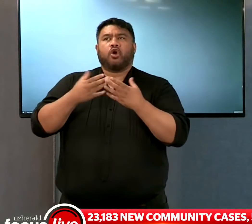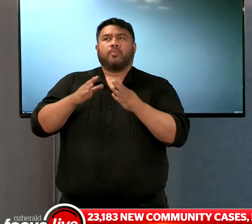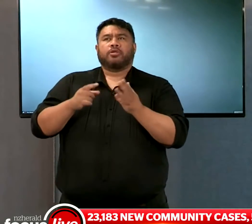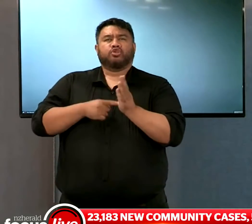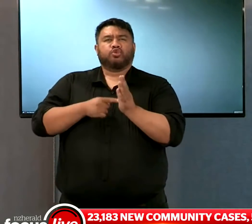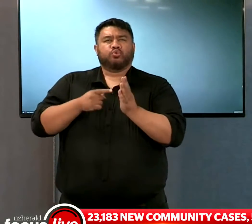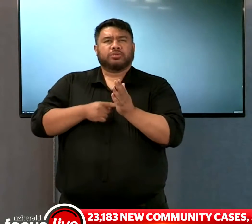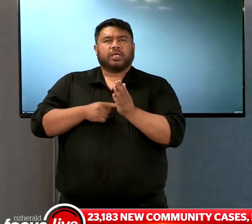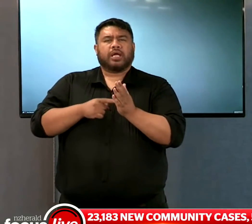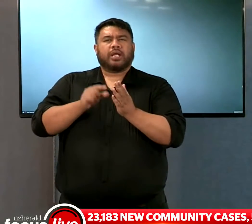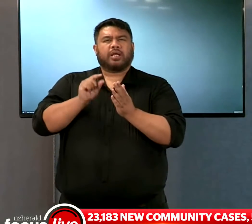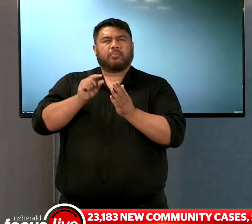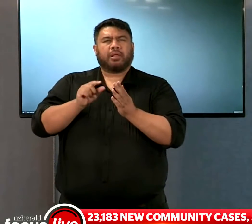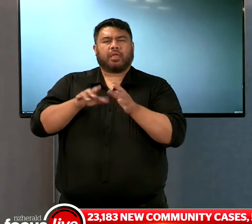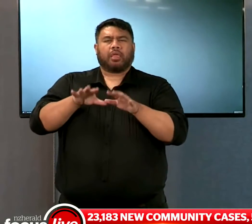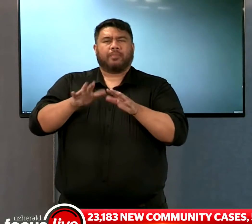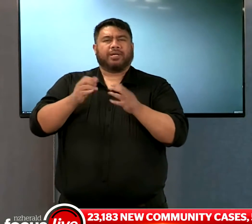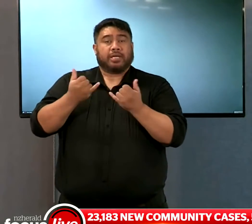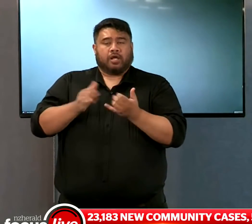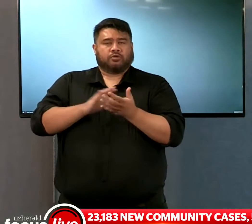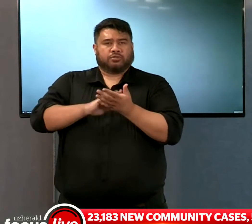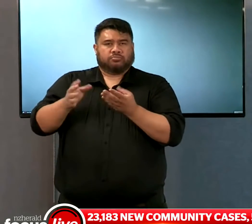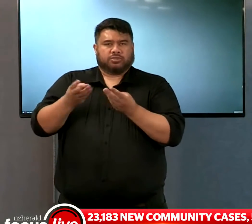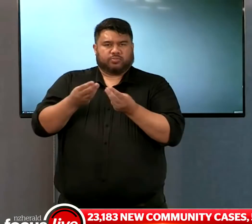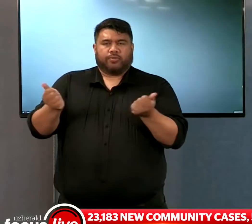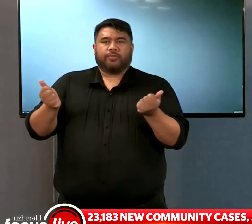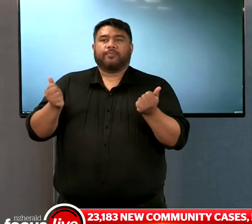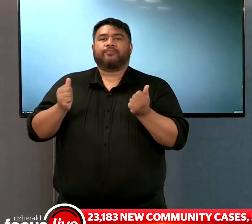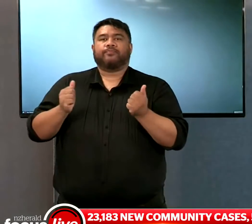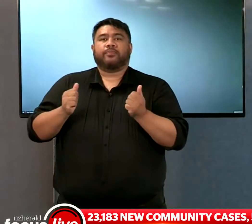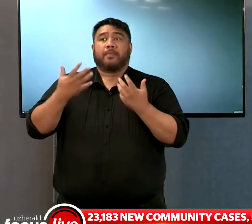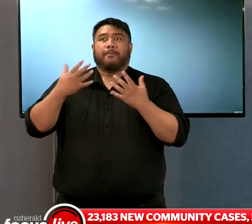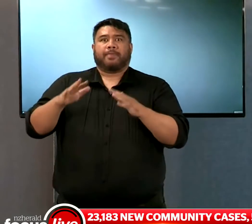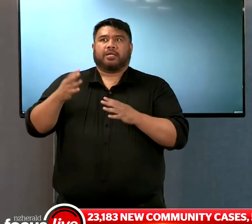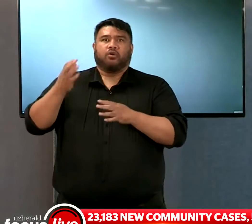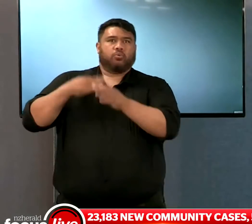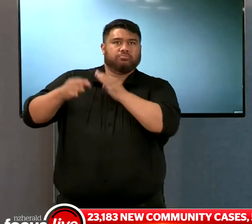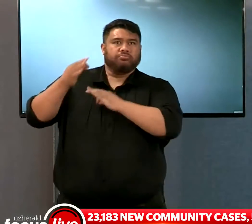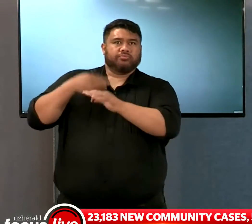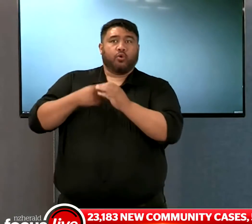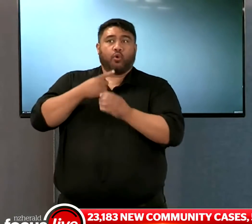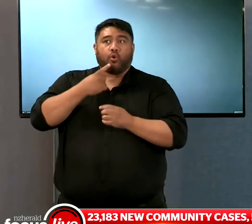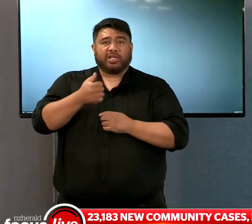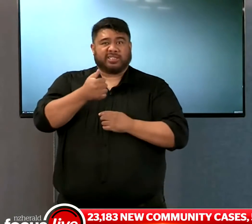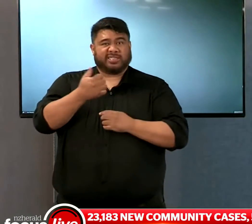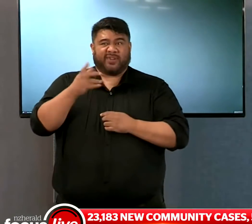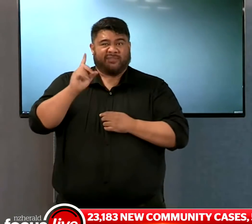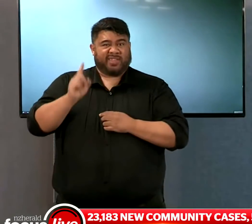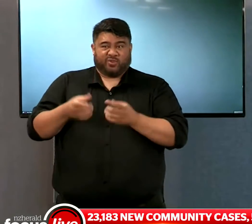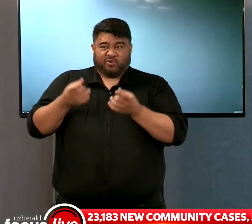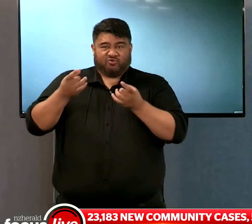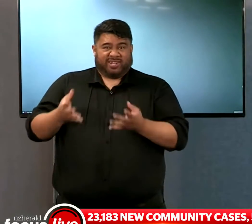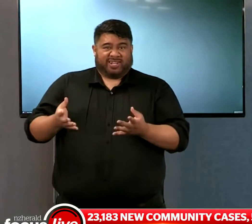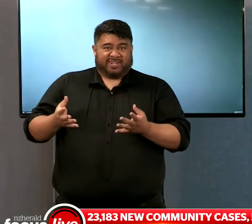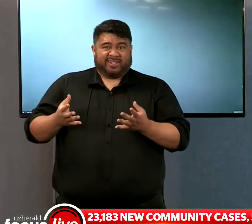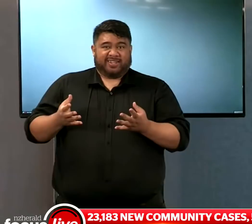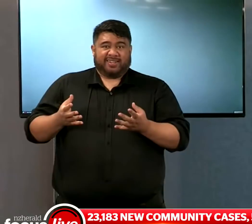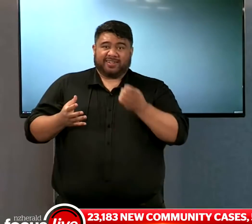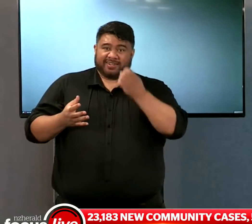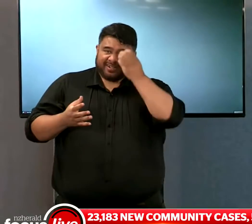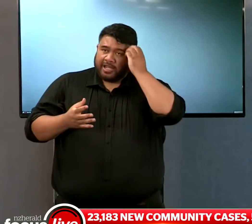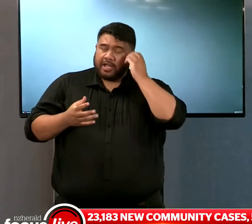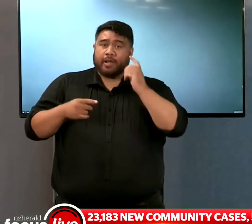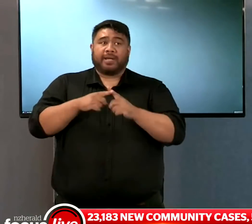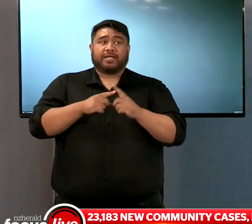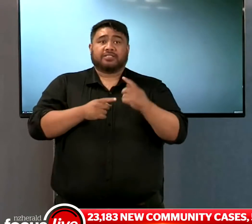have been sorted out. And more than 65,000 orders have been placed online already, and 1,000 orders over the